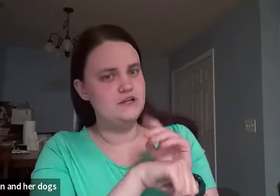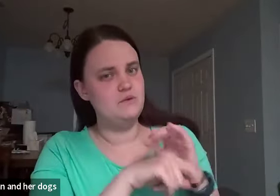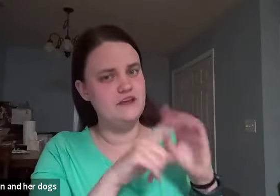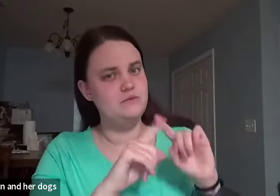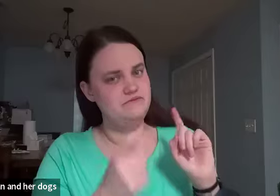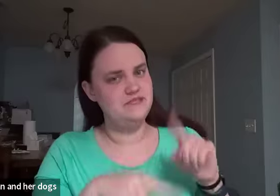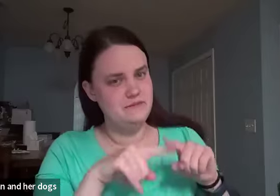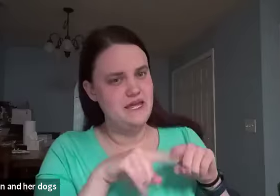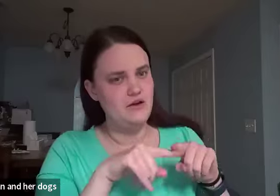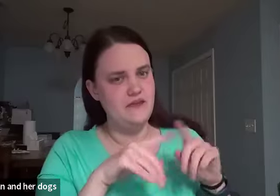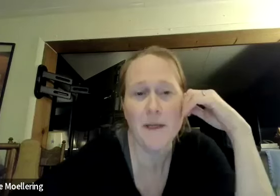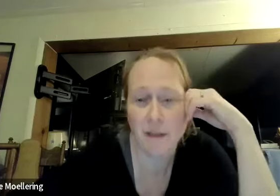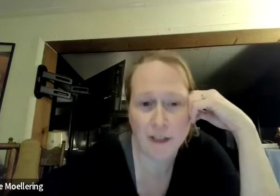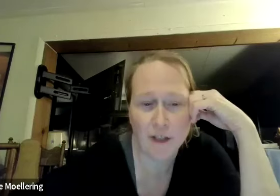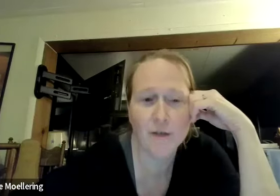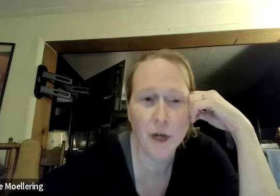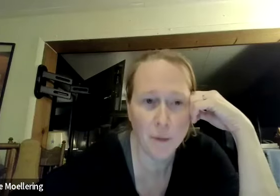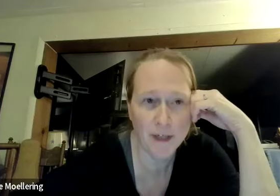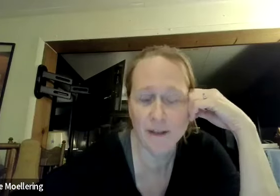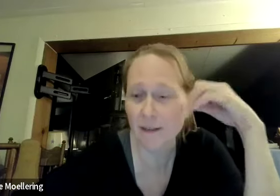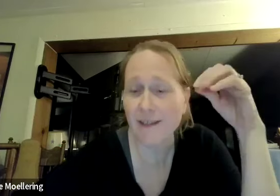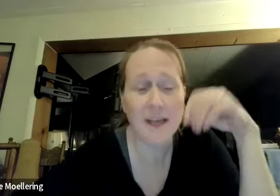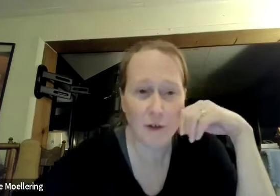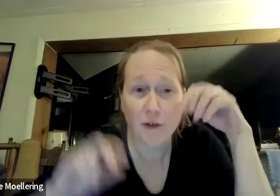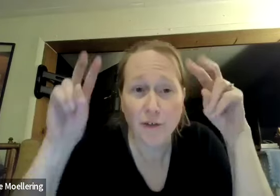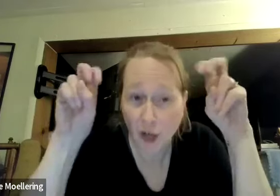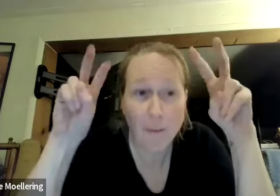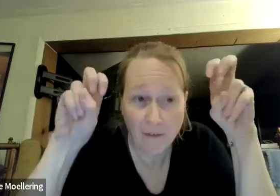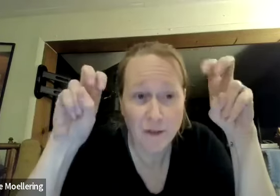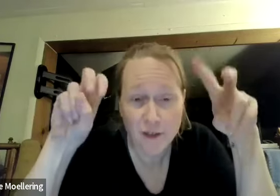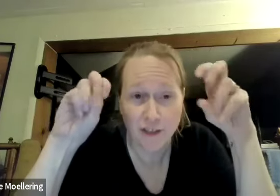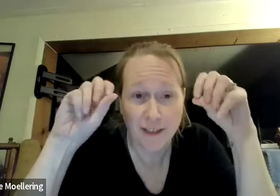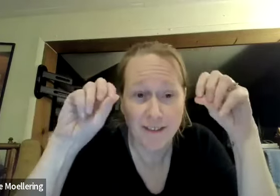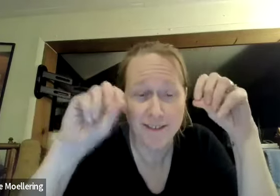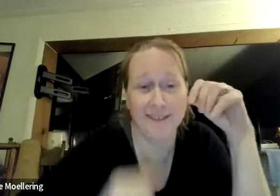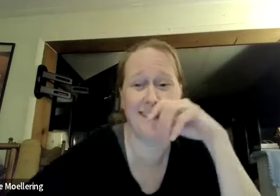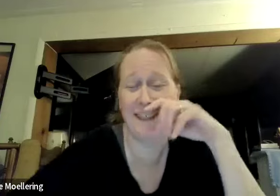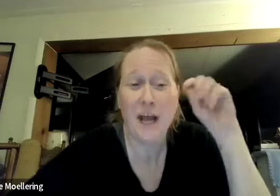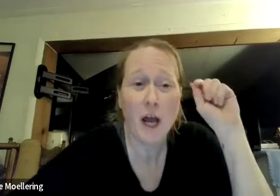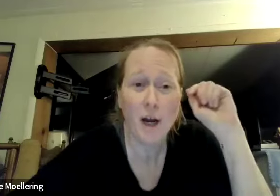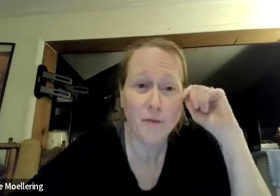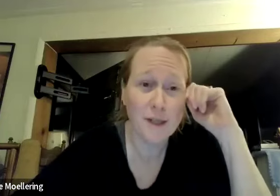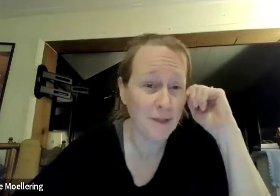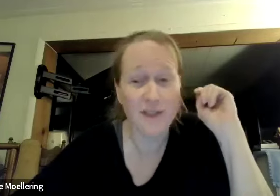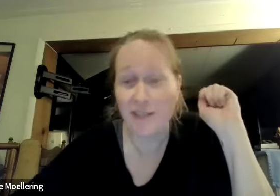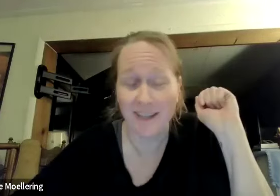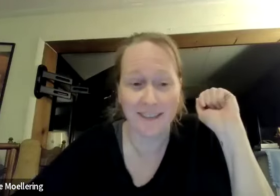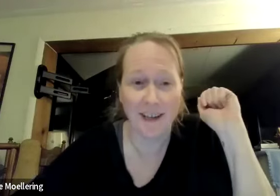Walmart is one that could depend. To be clear, no one has ever come after Jillian over something she said in the